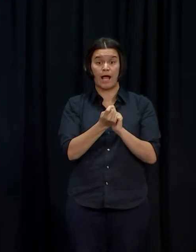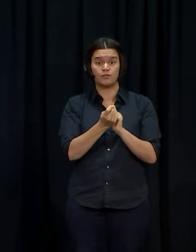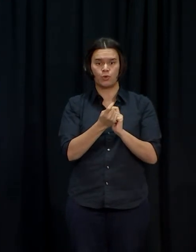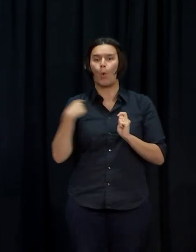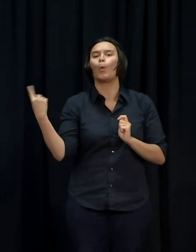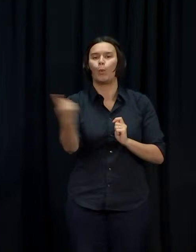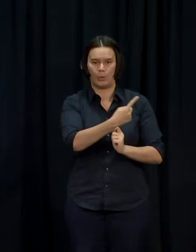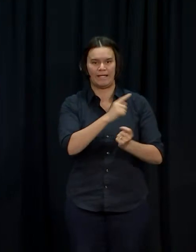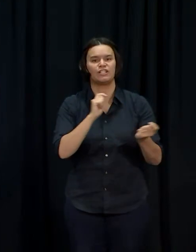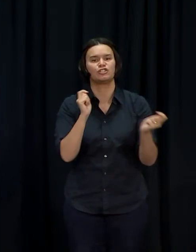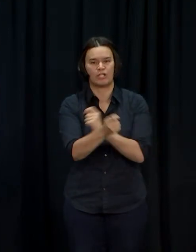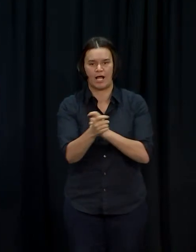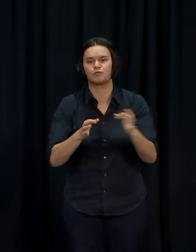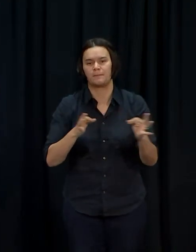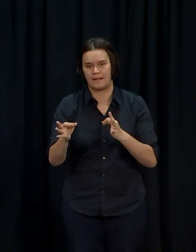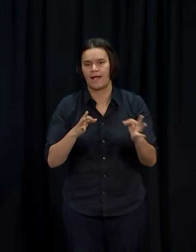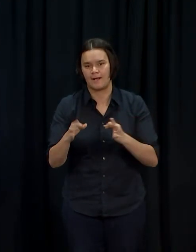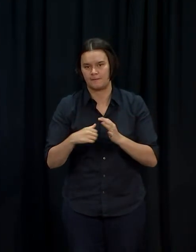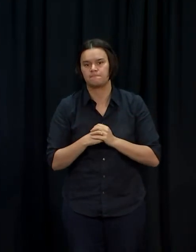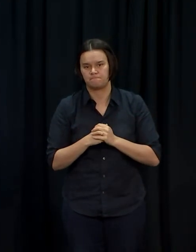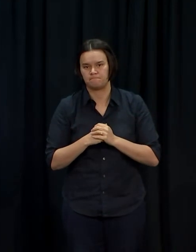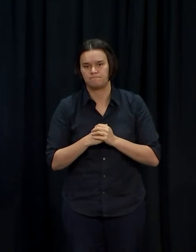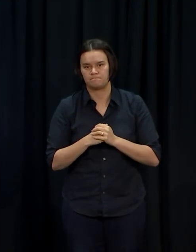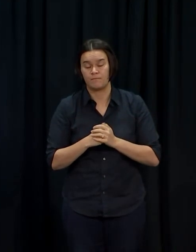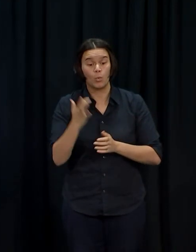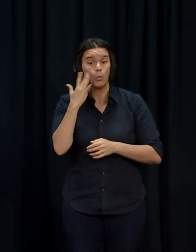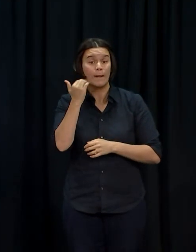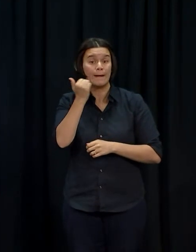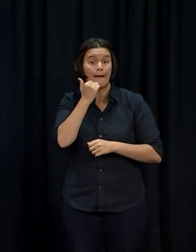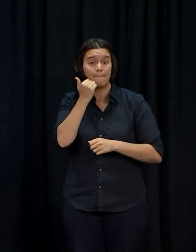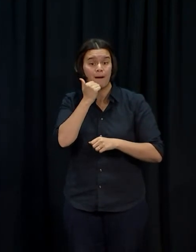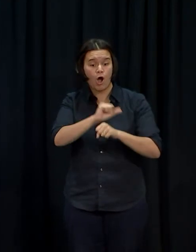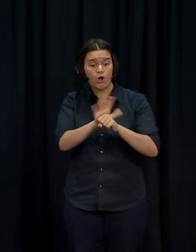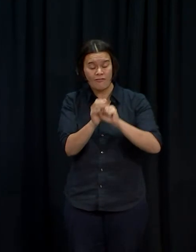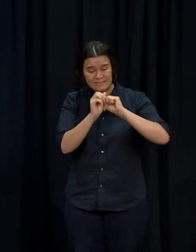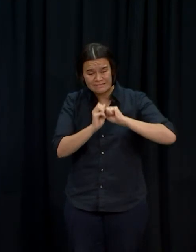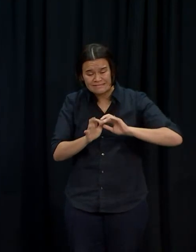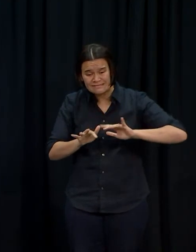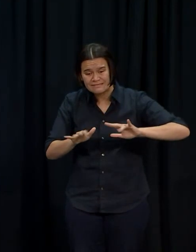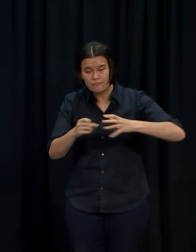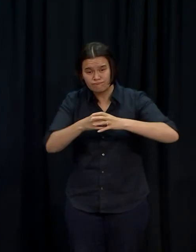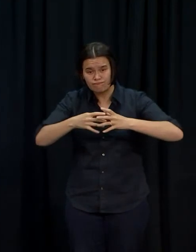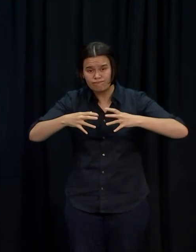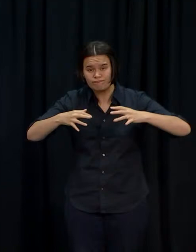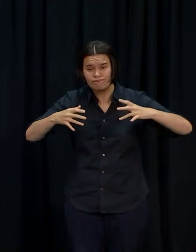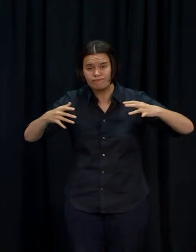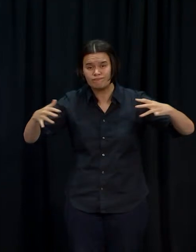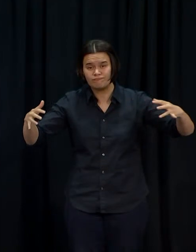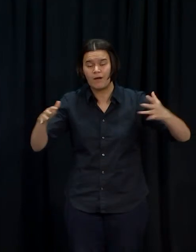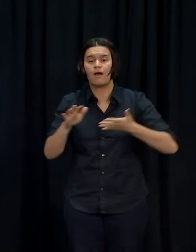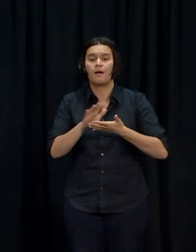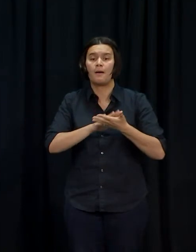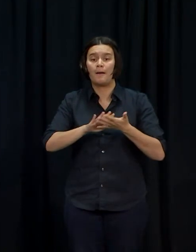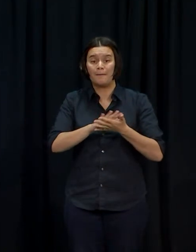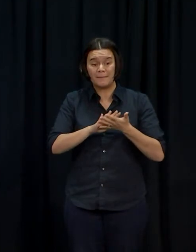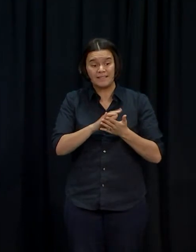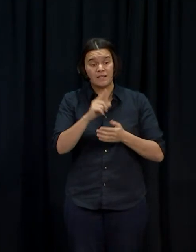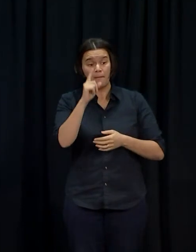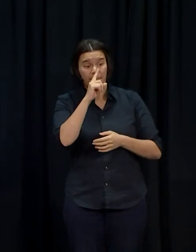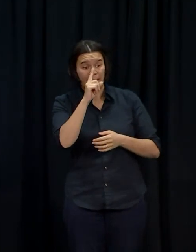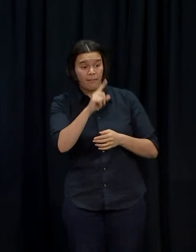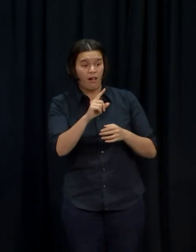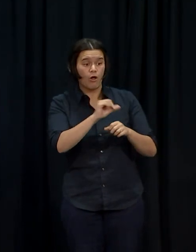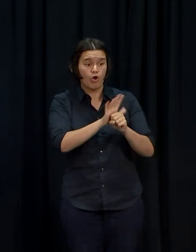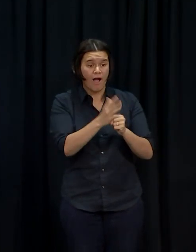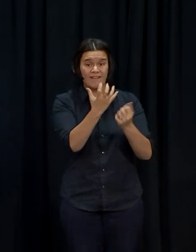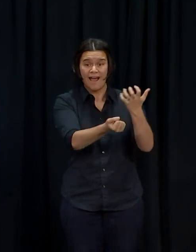Any rapid escalation in case numbers will put pressure on our resources, and it will require us to shift from identifying all infected individuals